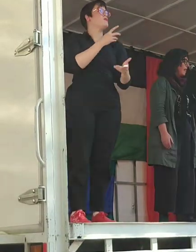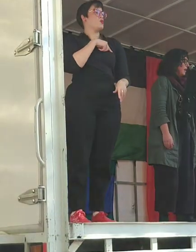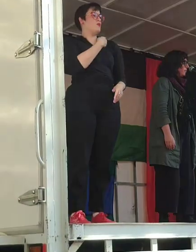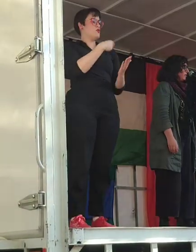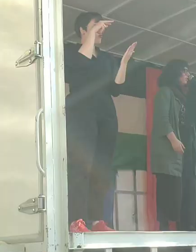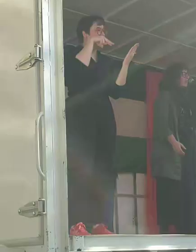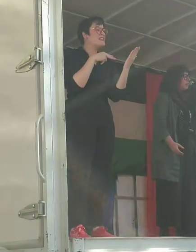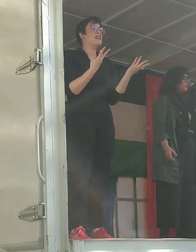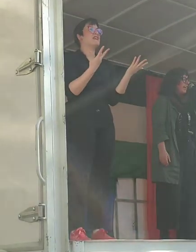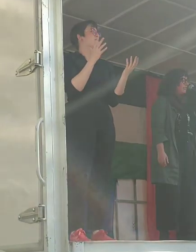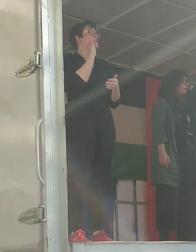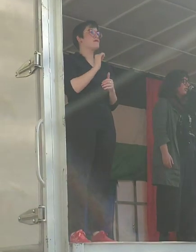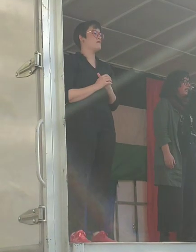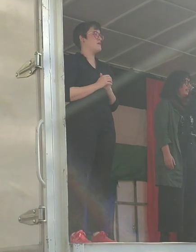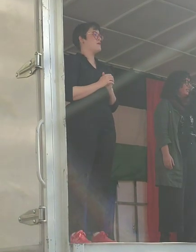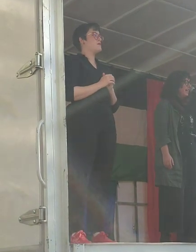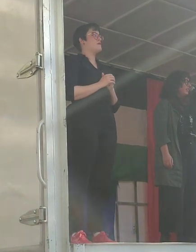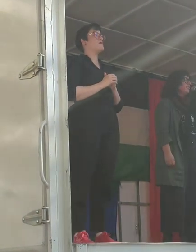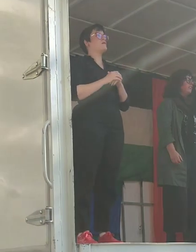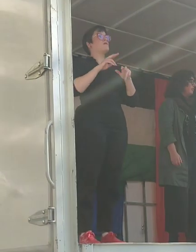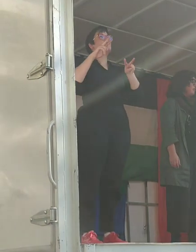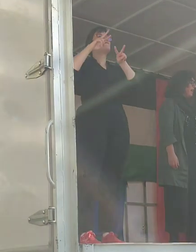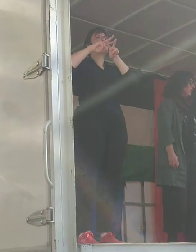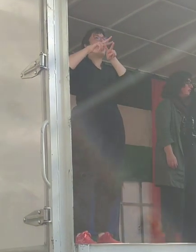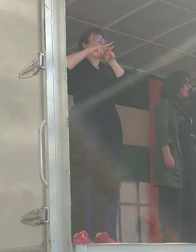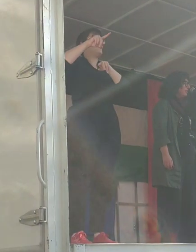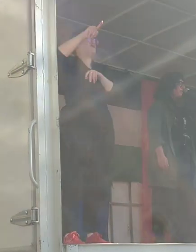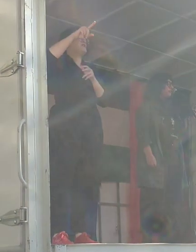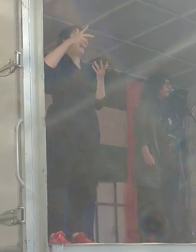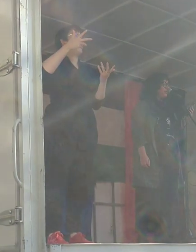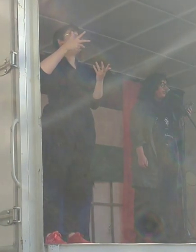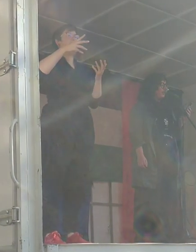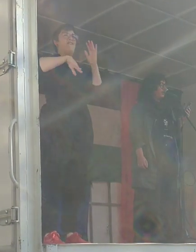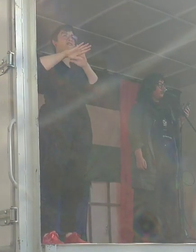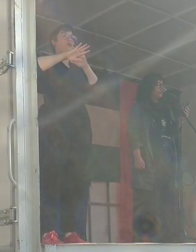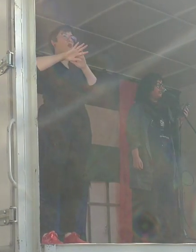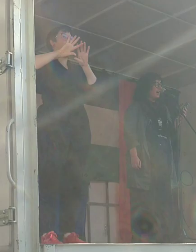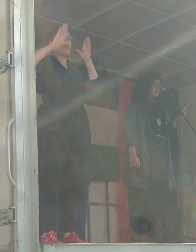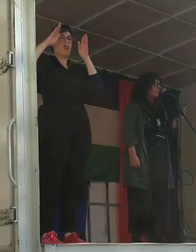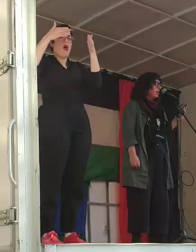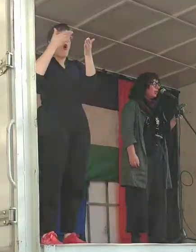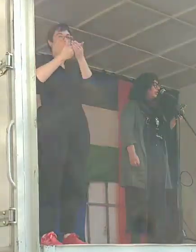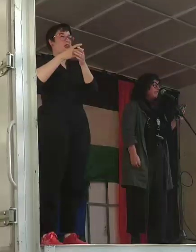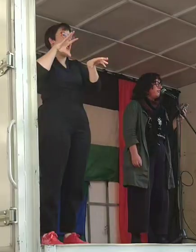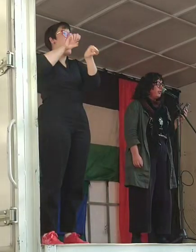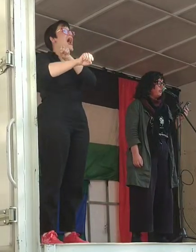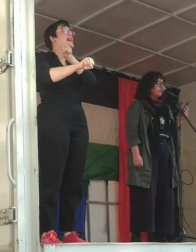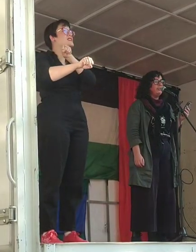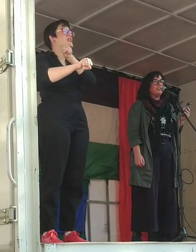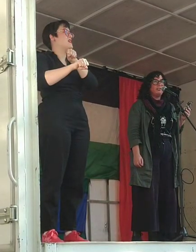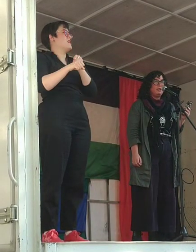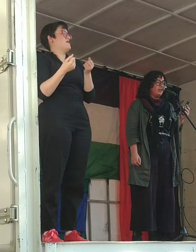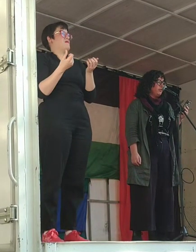growing. Israel, with its hatred of learning and text, its disavowal of love, its affirming of settler colonial violence, could not